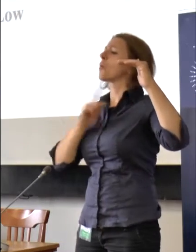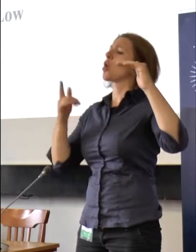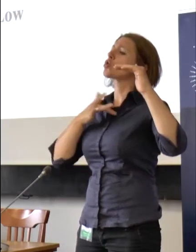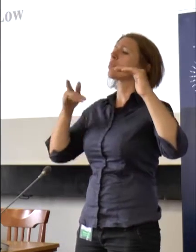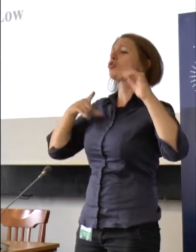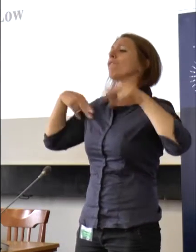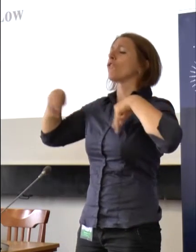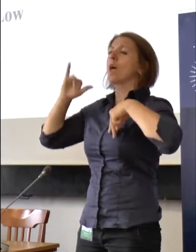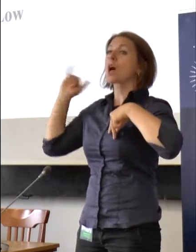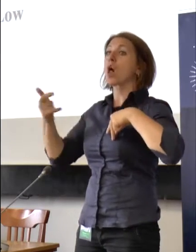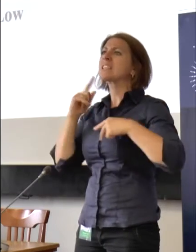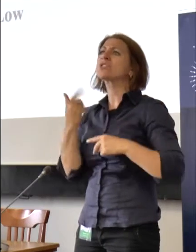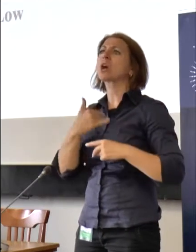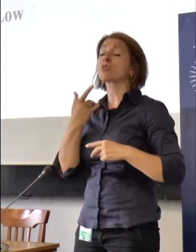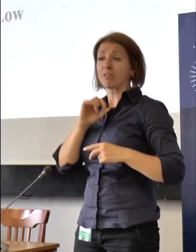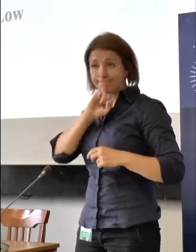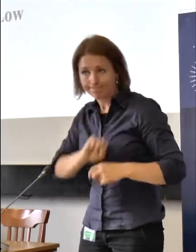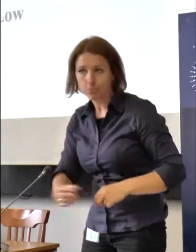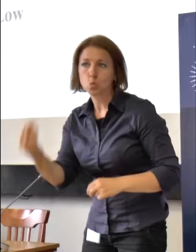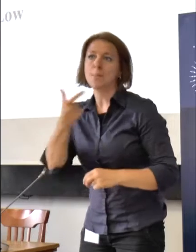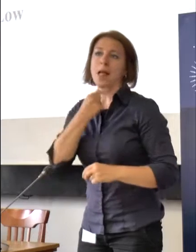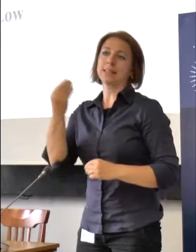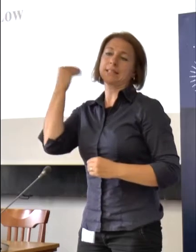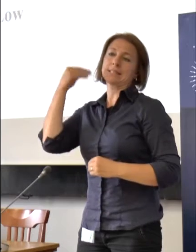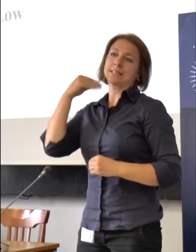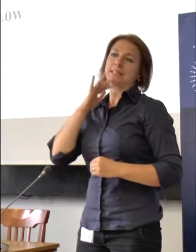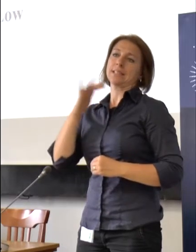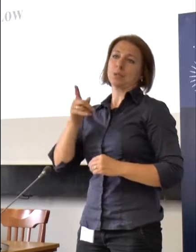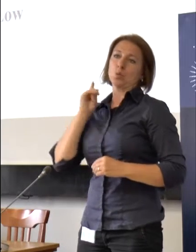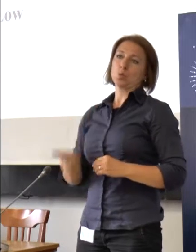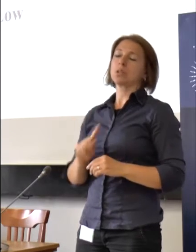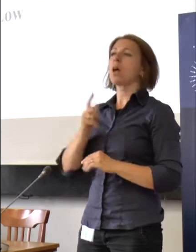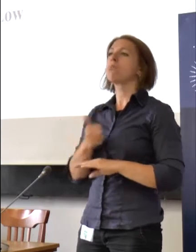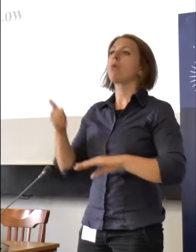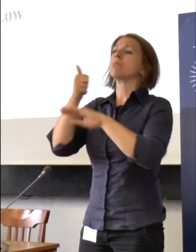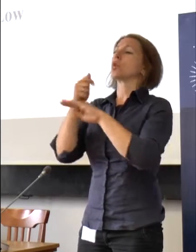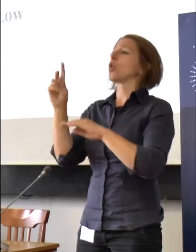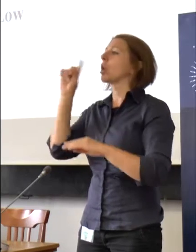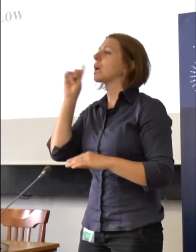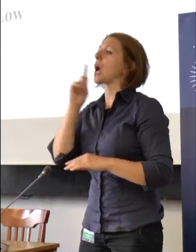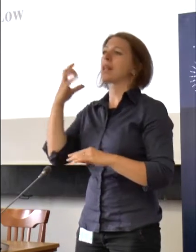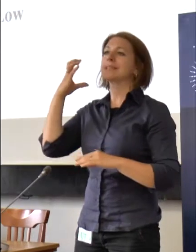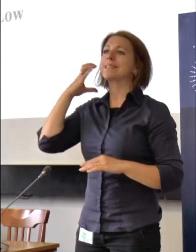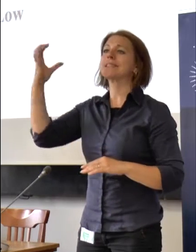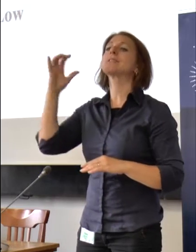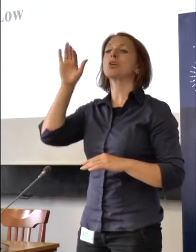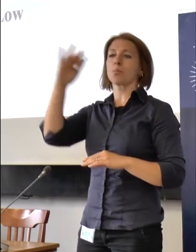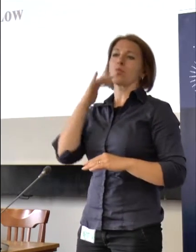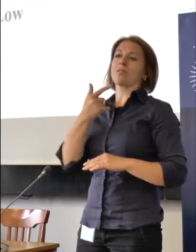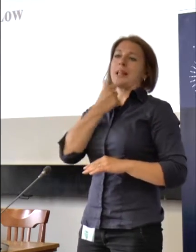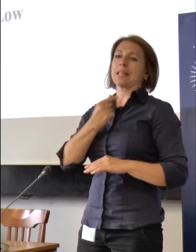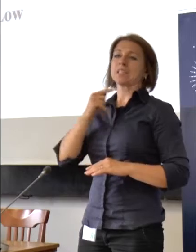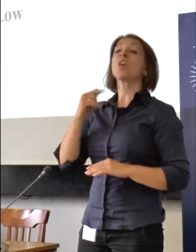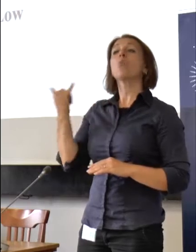the university, for the kings, the emperor, and of course for religion. And now in the 16th century, or